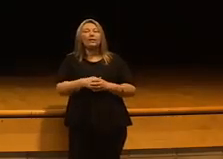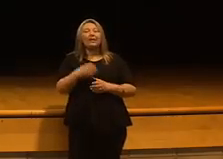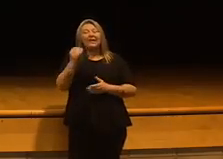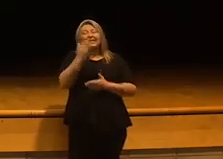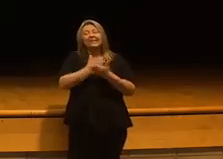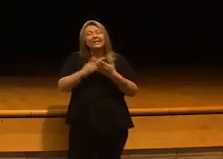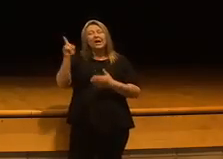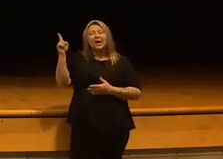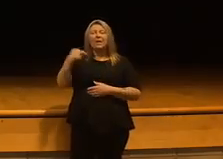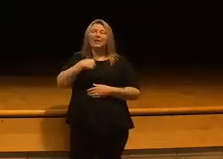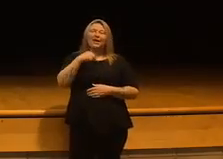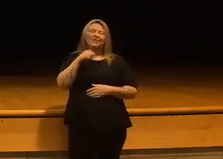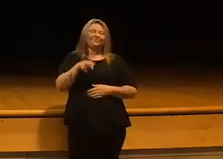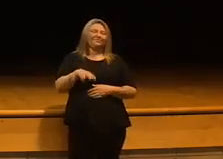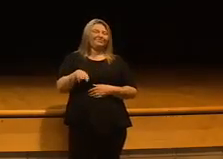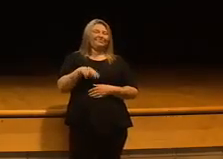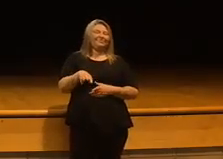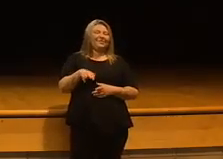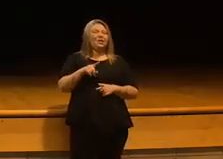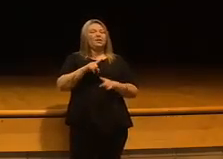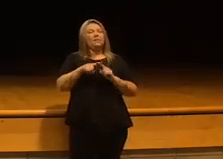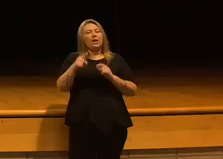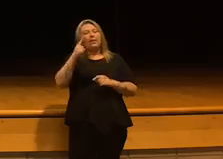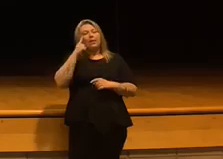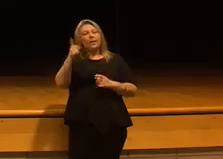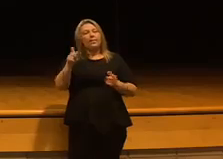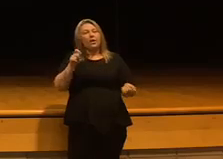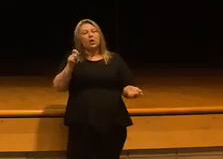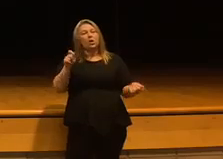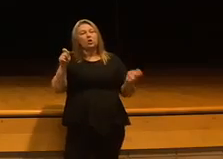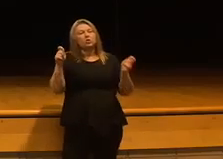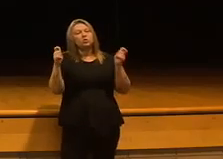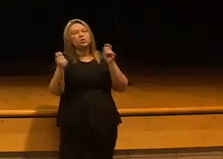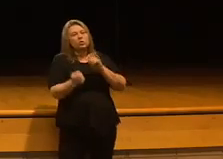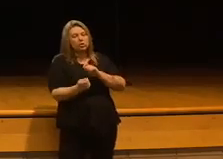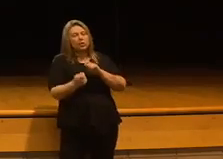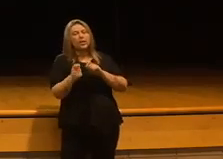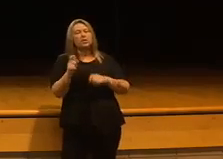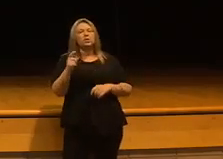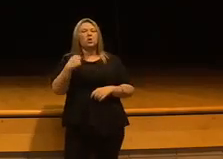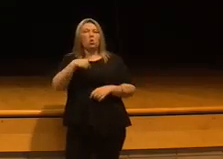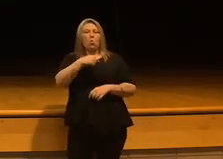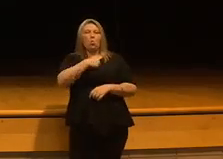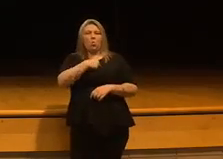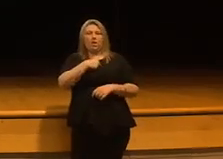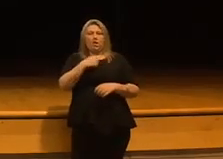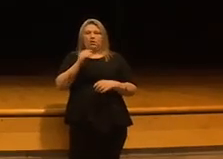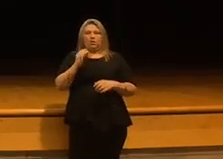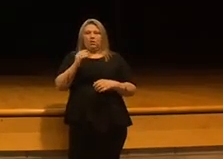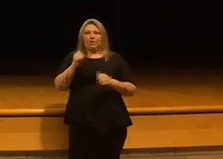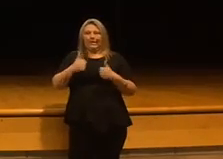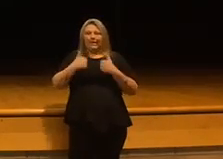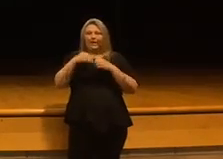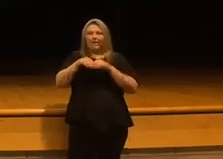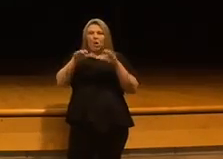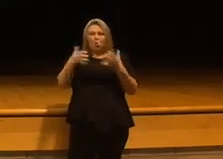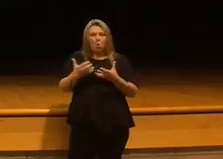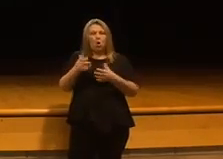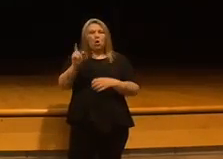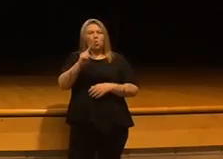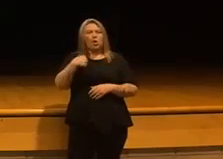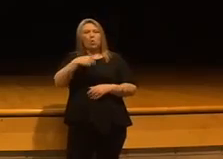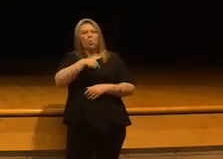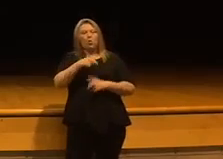them, but I think they changed kind of recognizing that we don't necessarily live in a world where we can say that anymore, especially when screens are